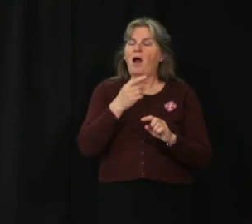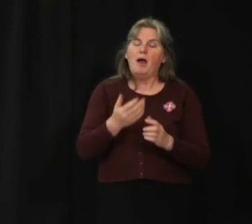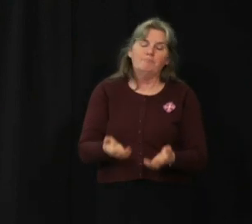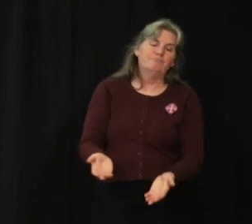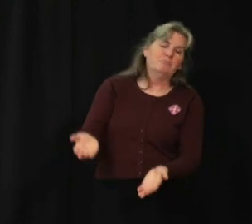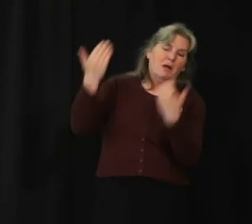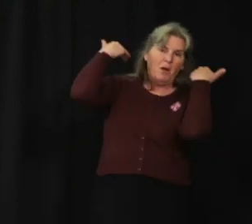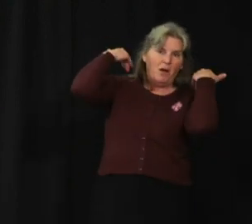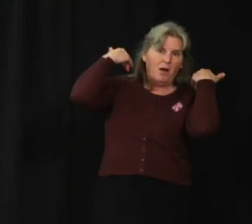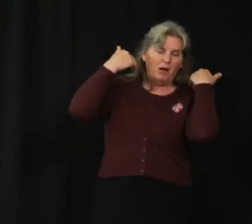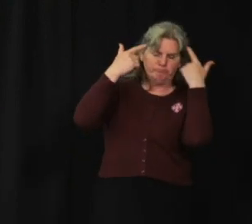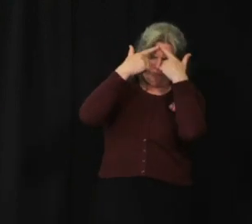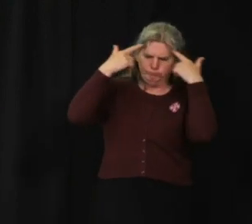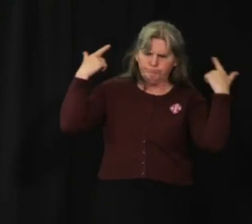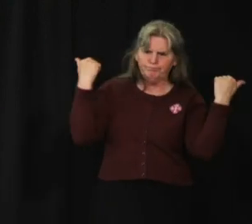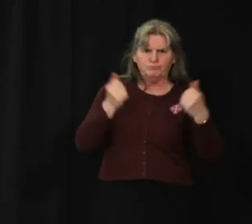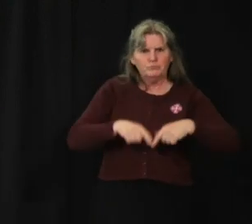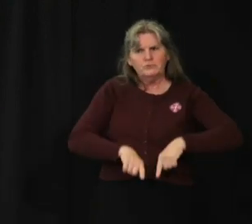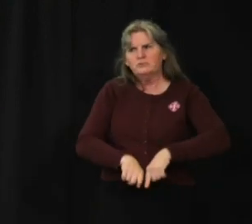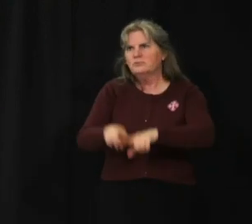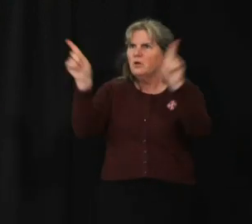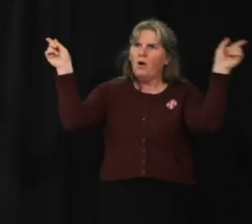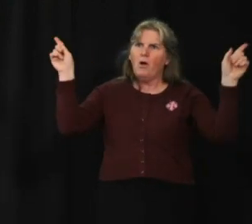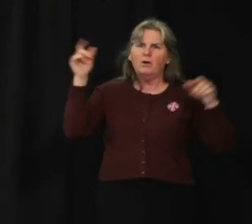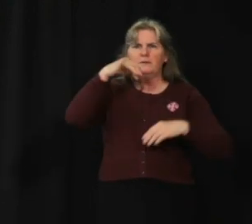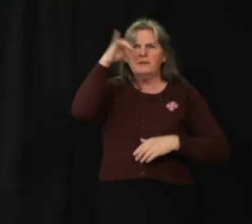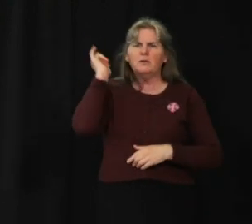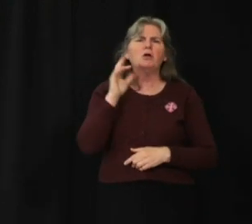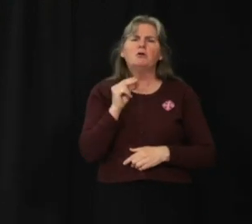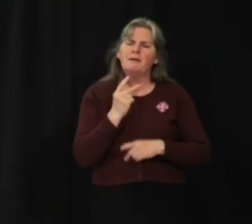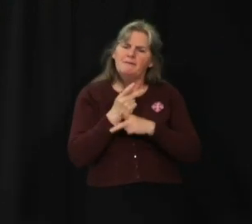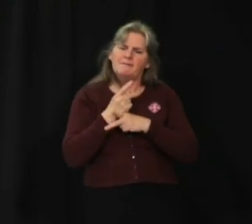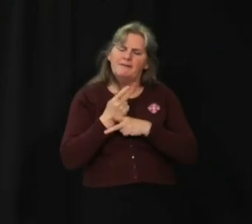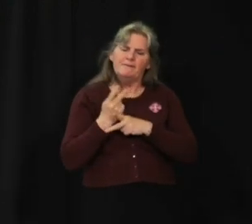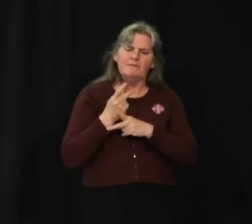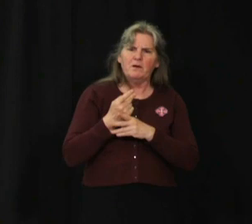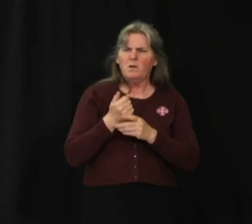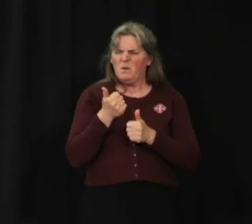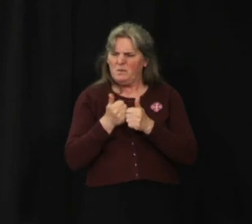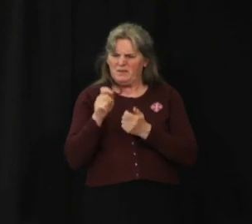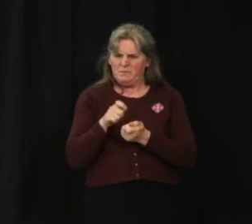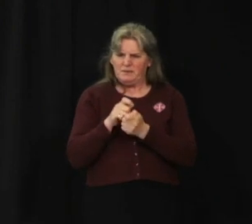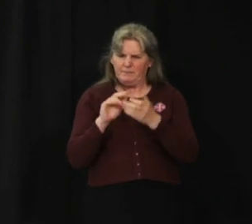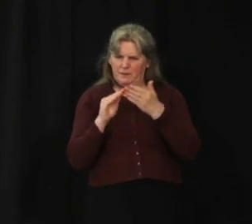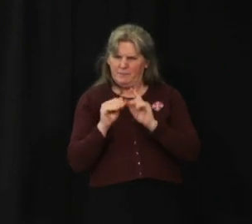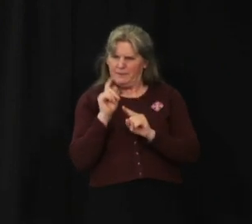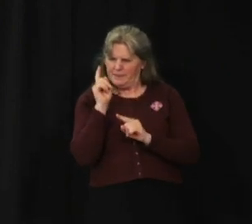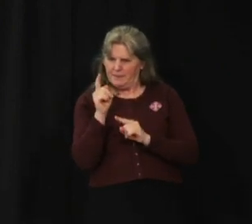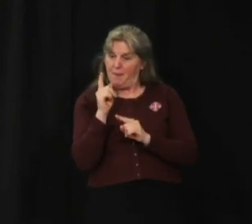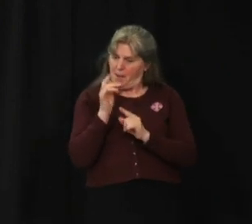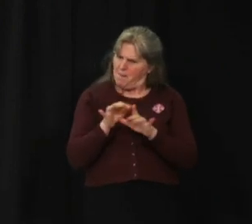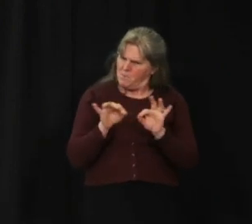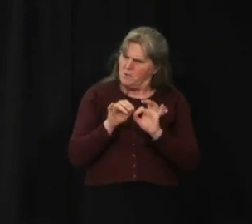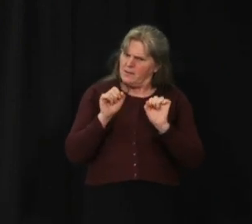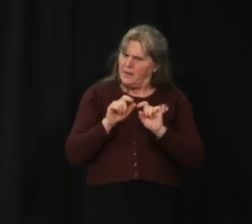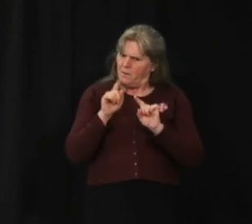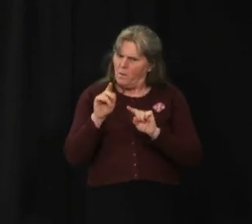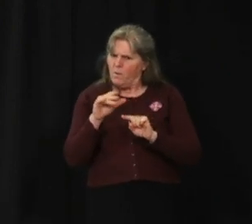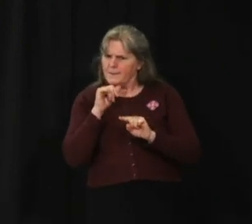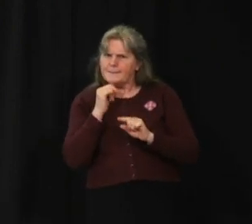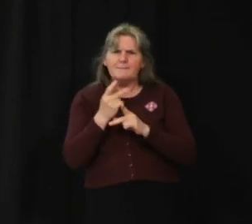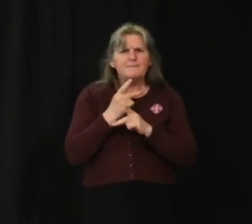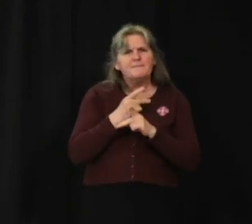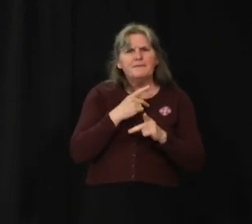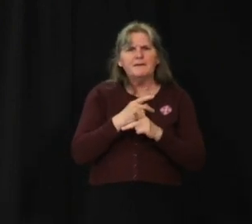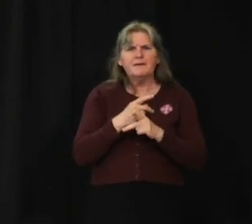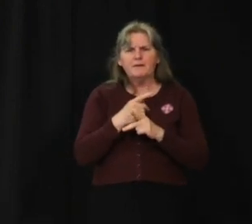wide open. Again, think about why you're traveling, to where you're to which community, how important that is. But at the same